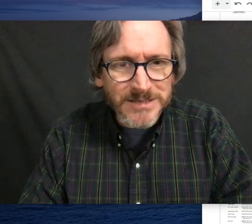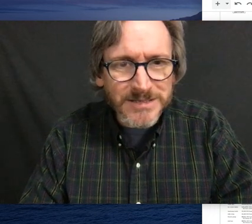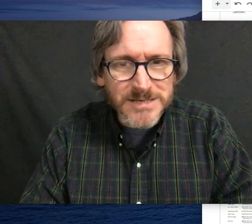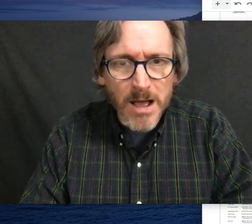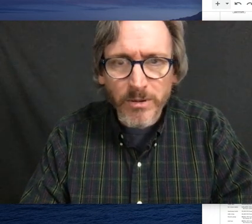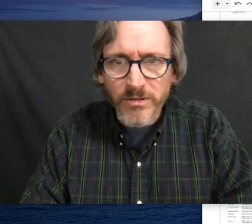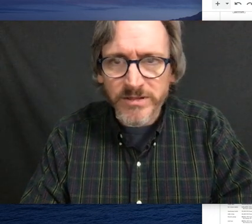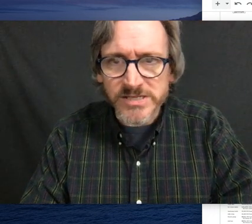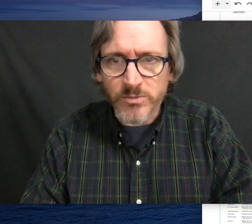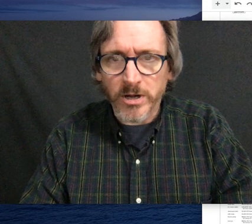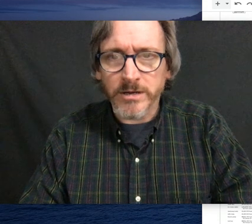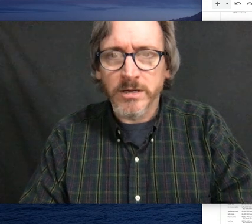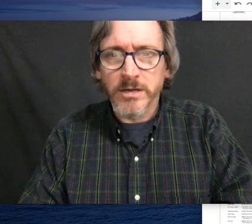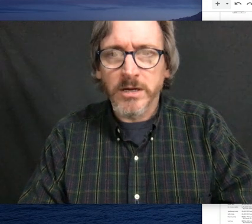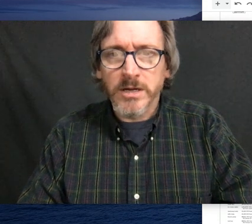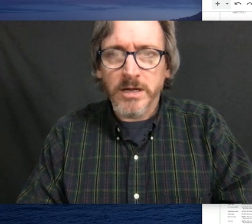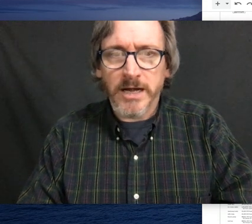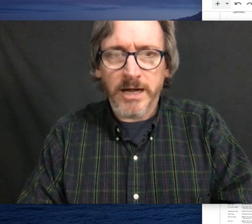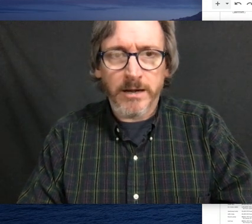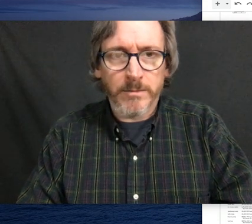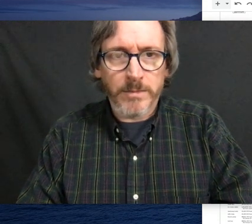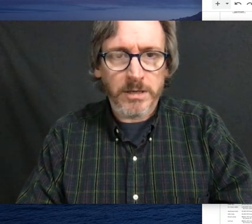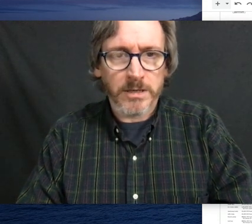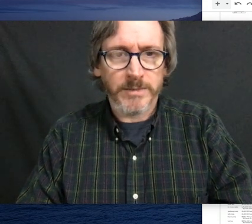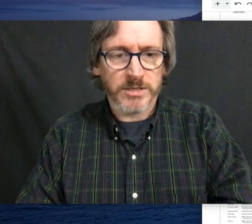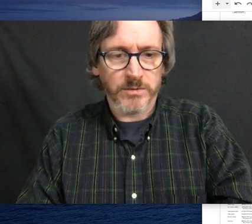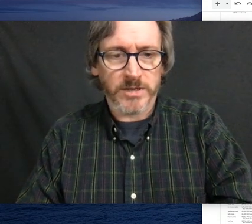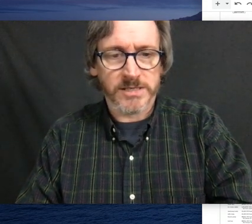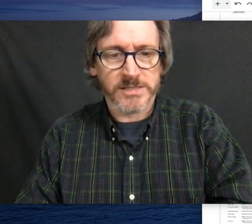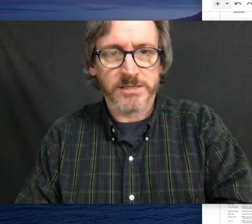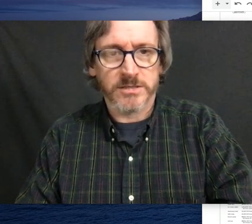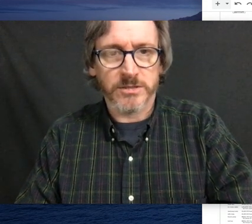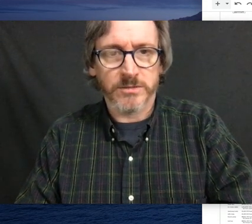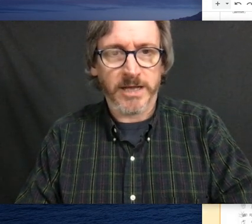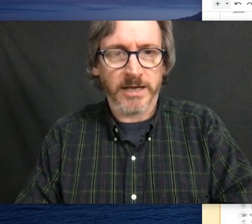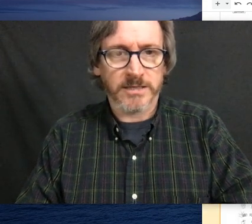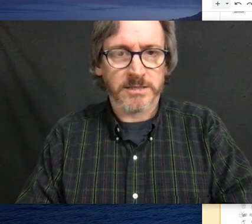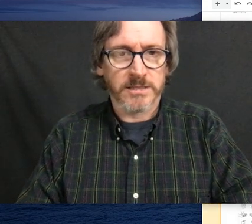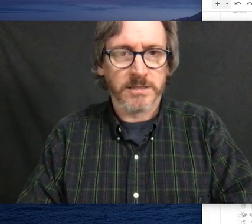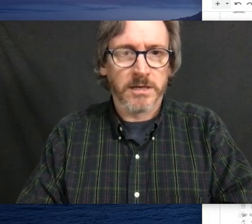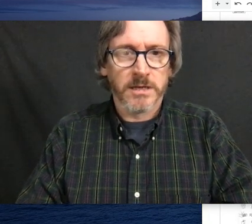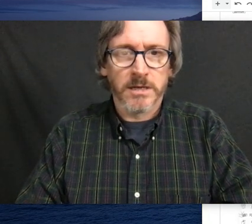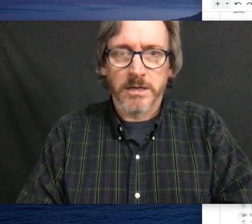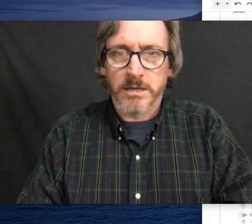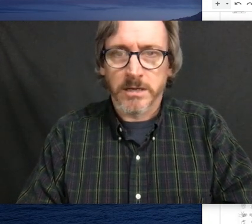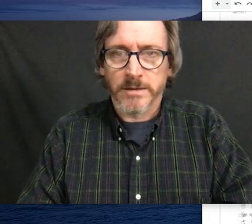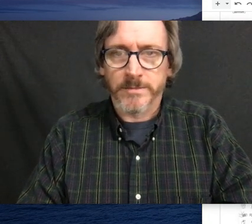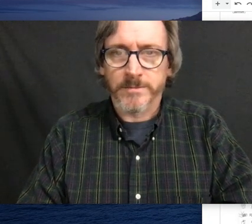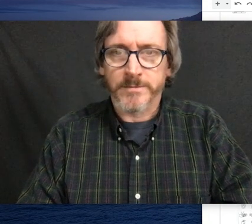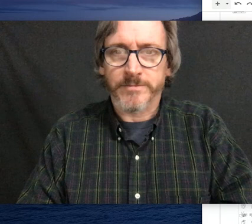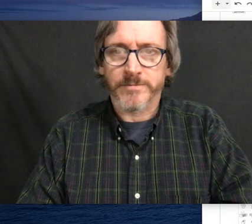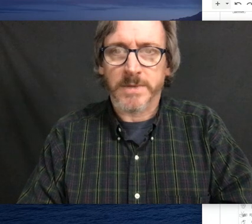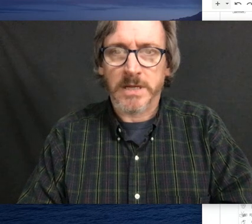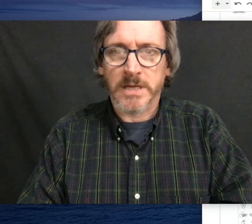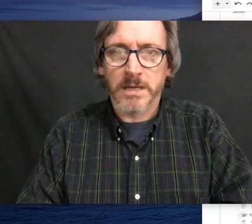probably double this one. Let me do this. Duplicate.